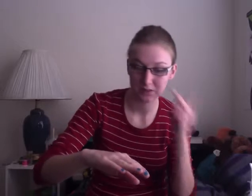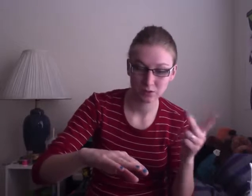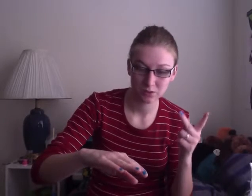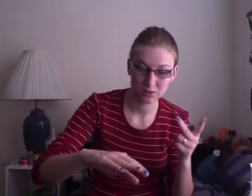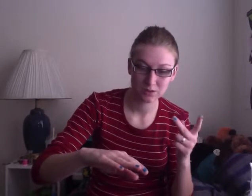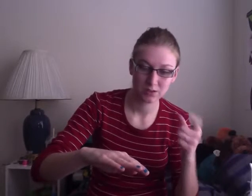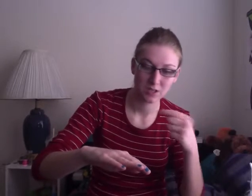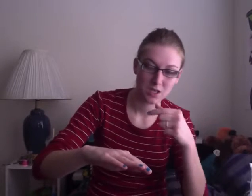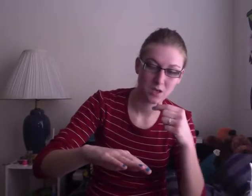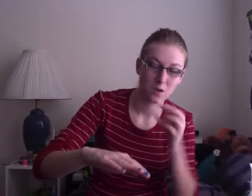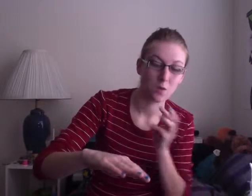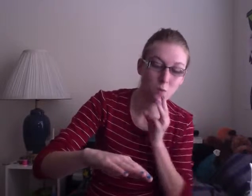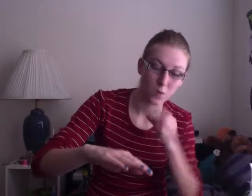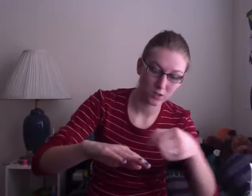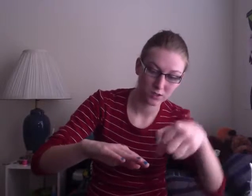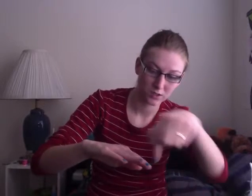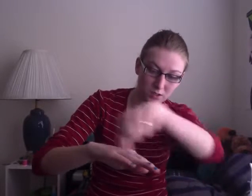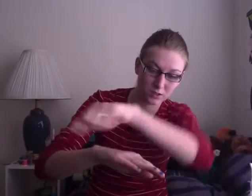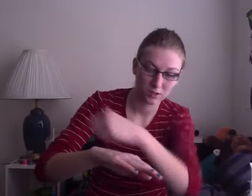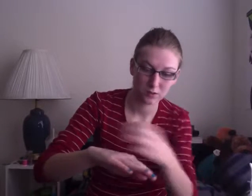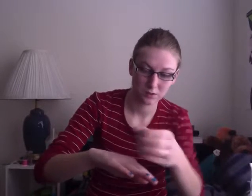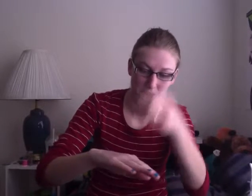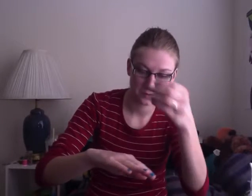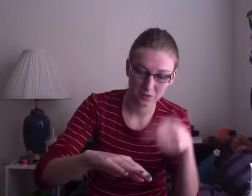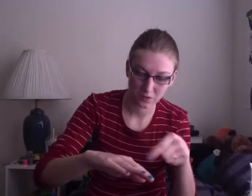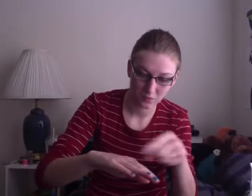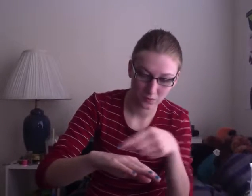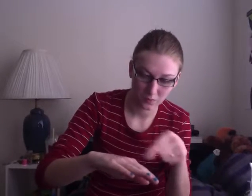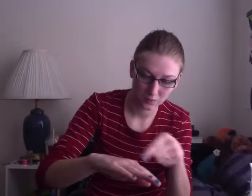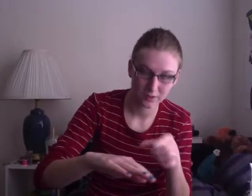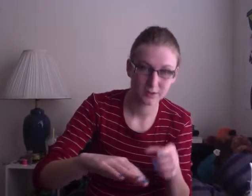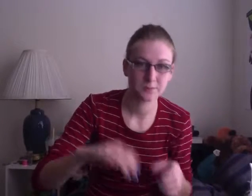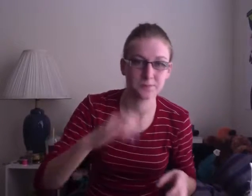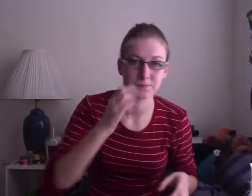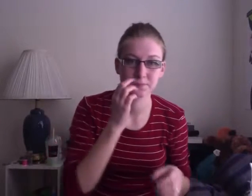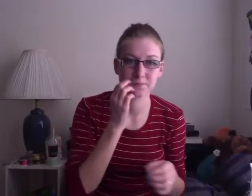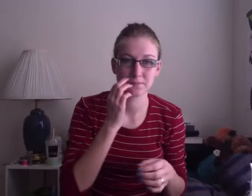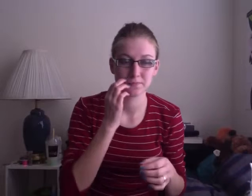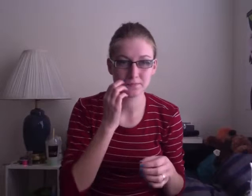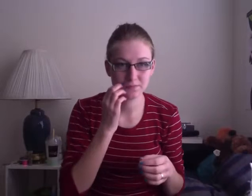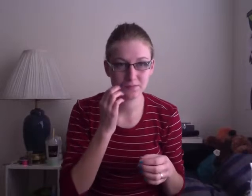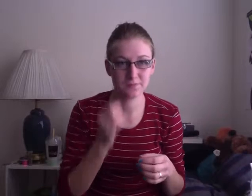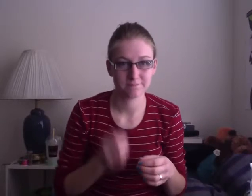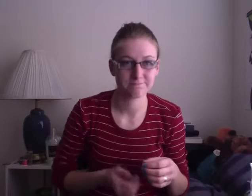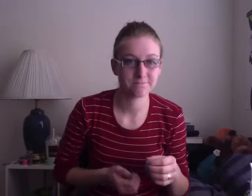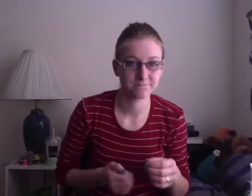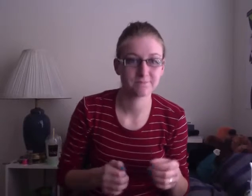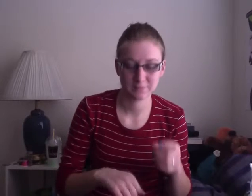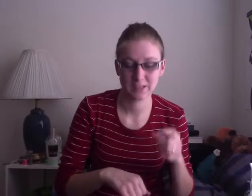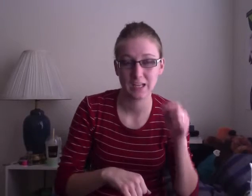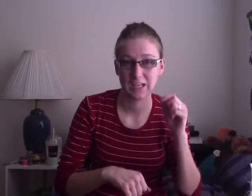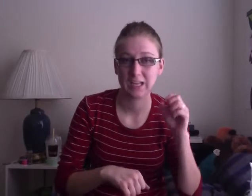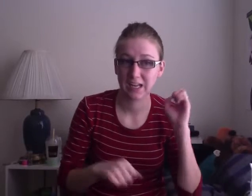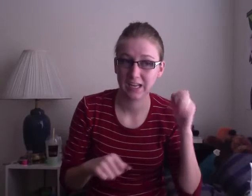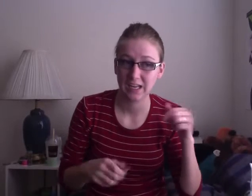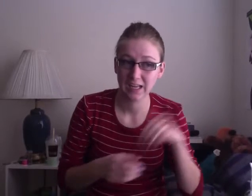this, look here just a little bit. One time I was talking about condensation with these 4th grade kids, and I told them, here's a glass that's got water on the